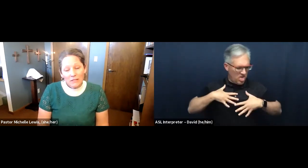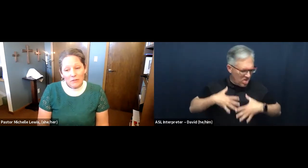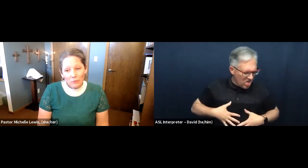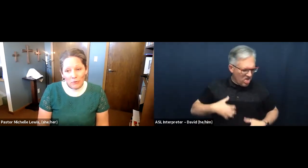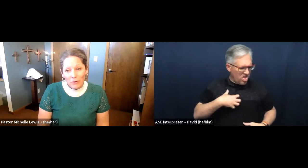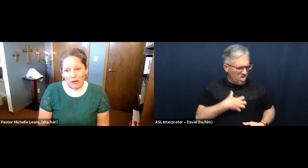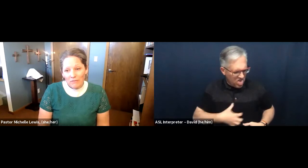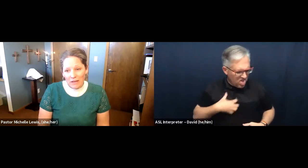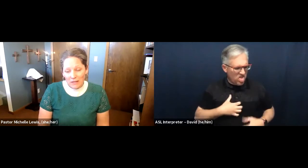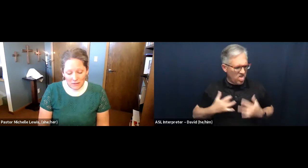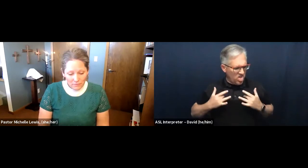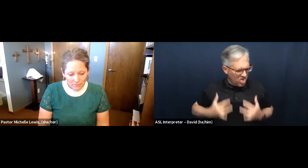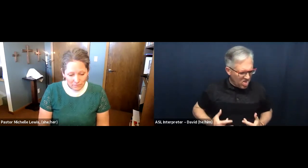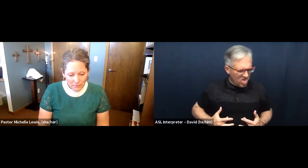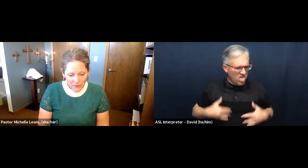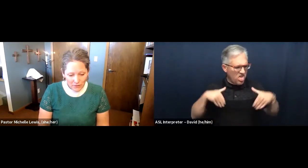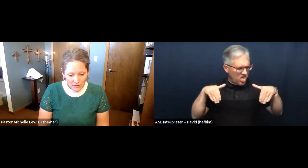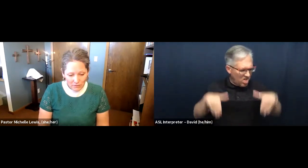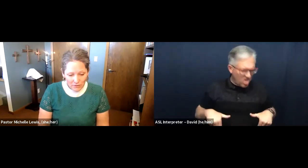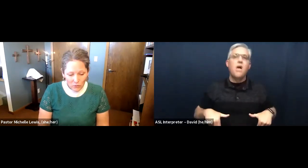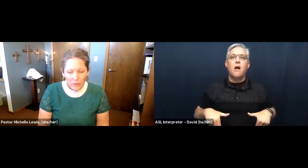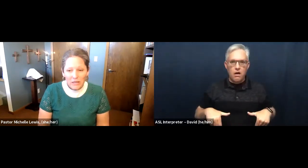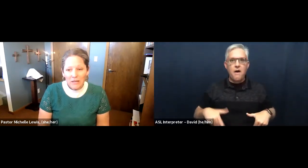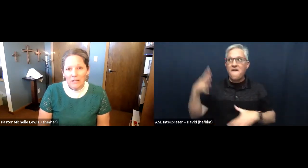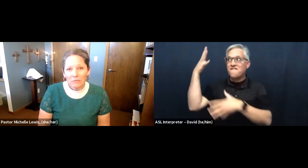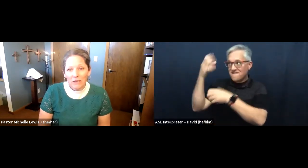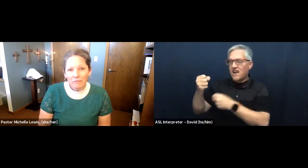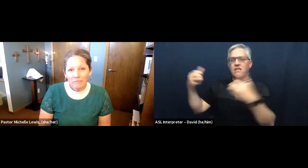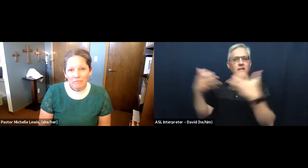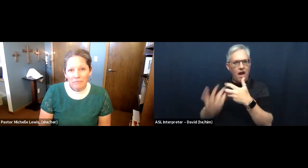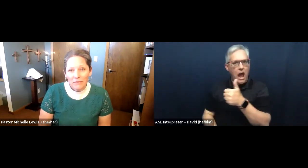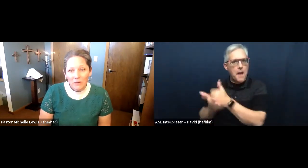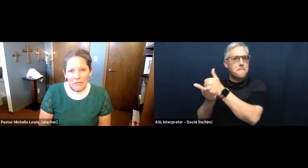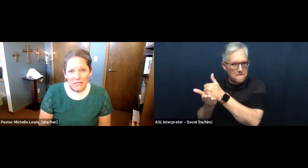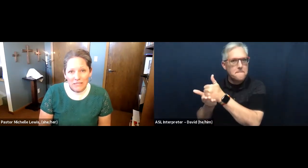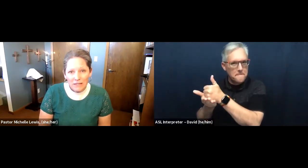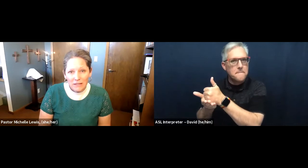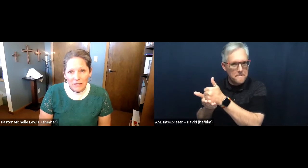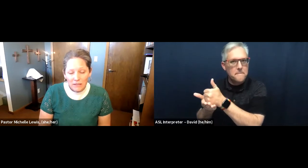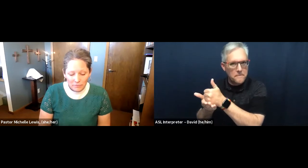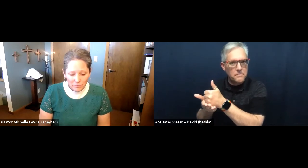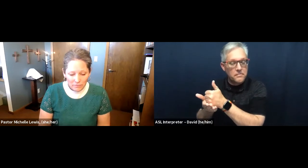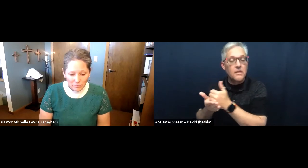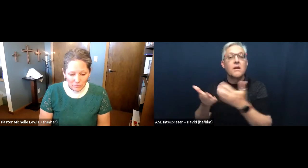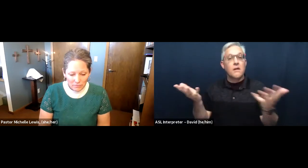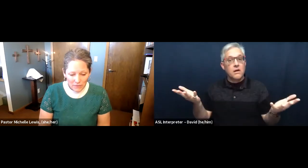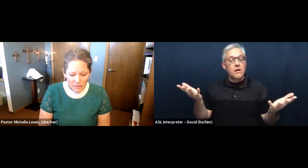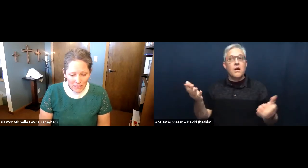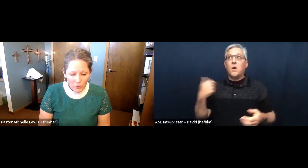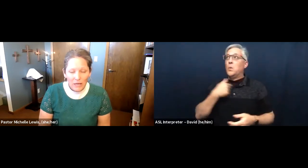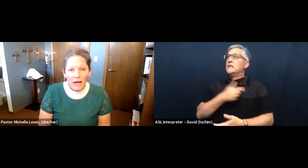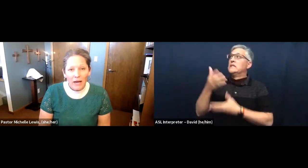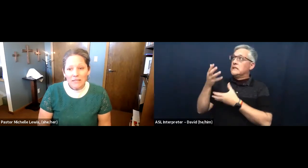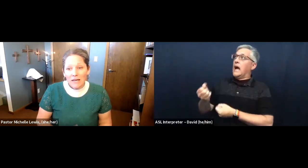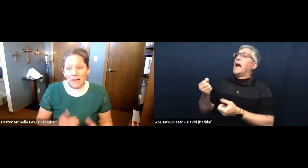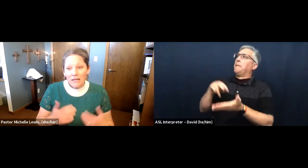Because through our faith, we can admit that we sin, that